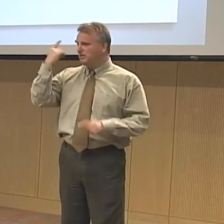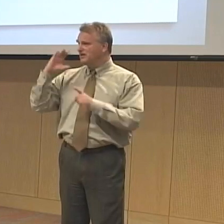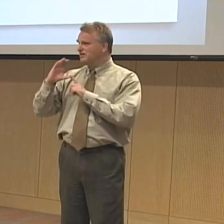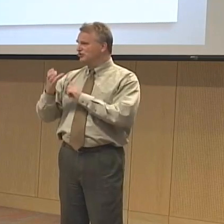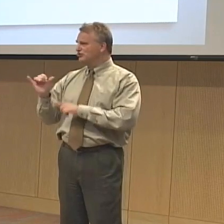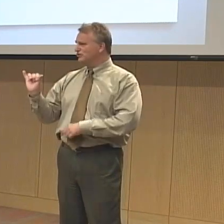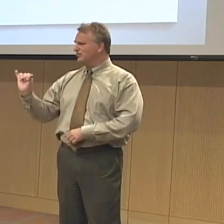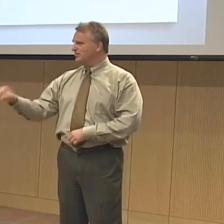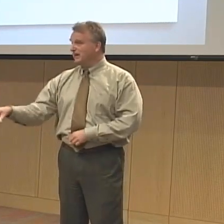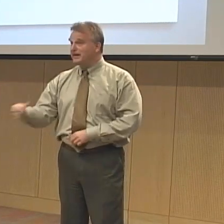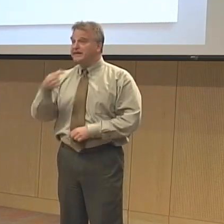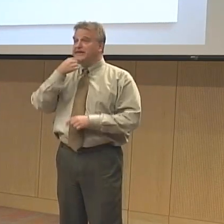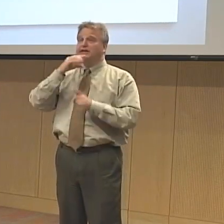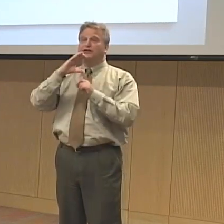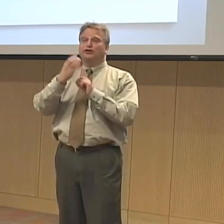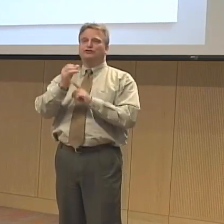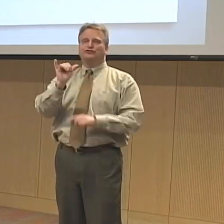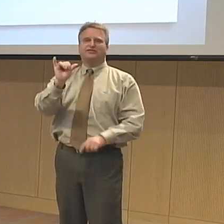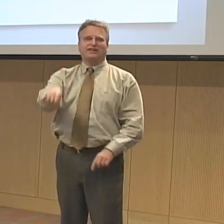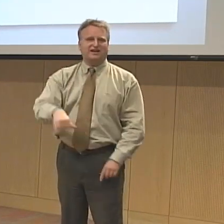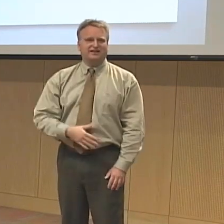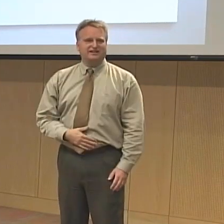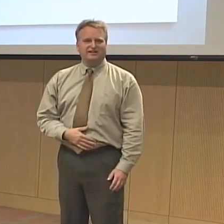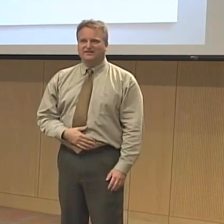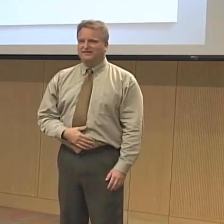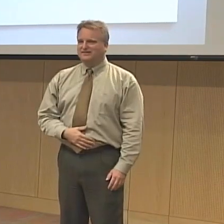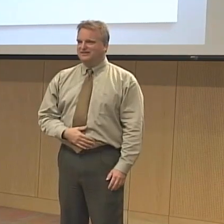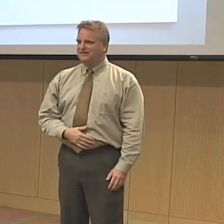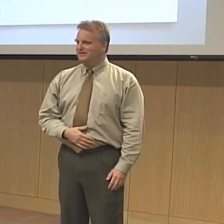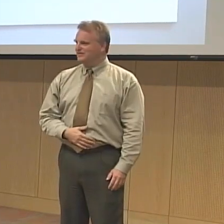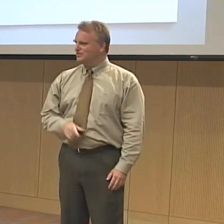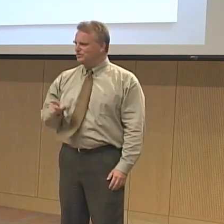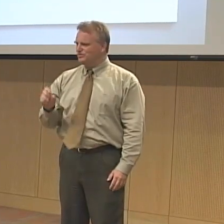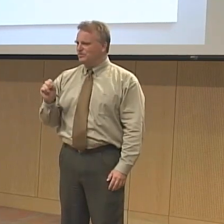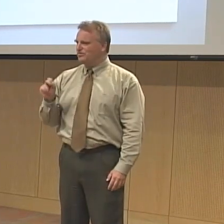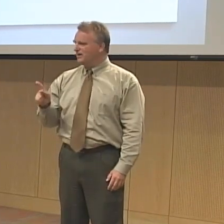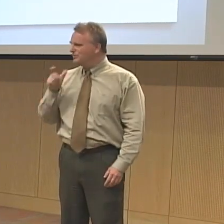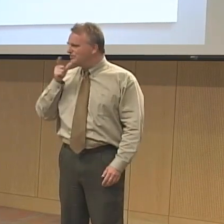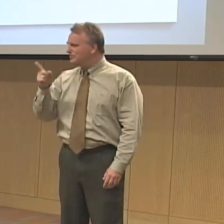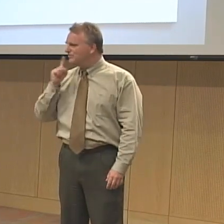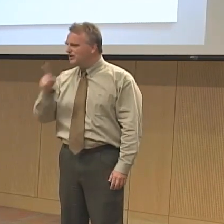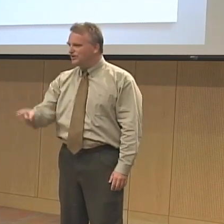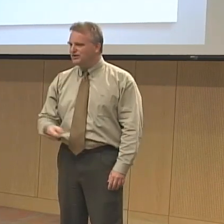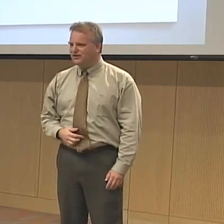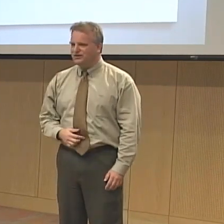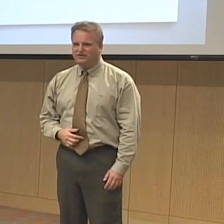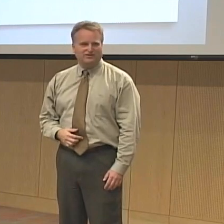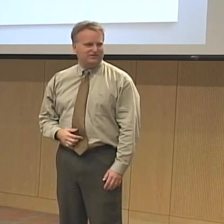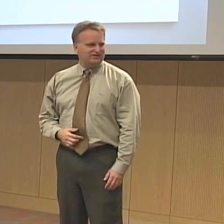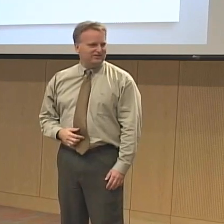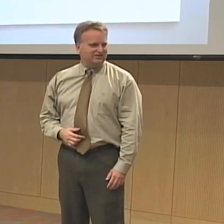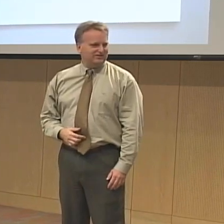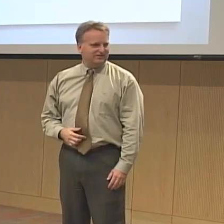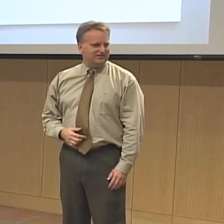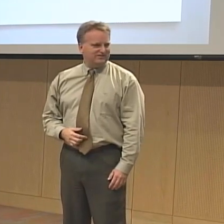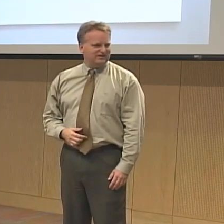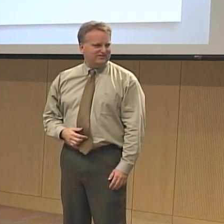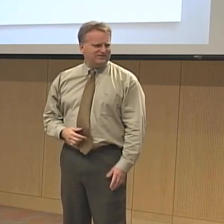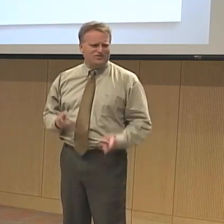serves that purpose. Black culture serves that purpose for Black people. Be proud of who you are. It's